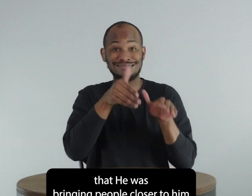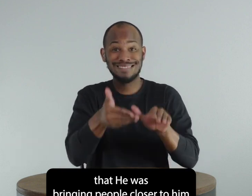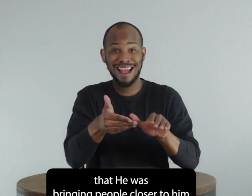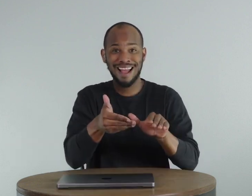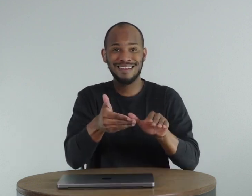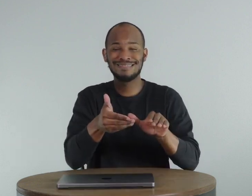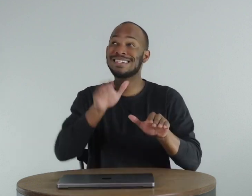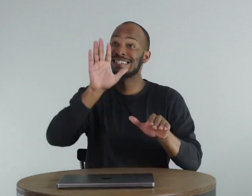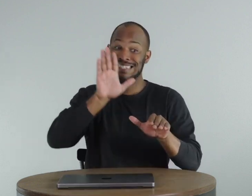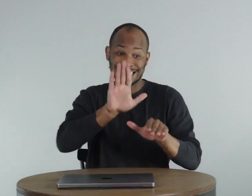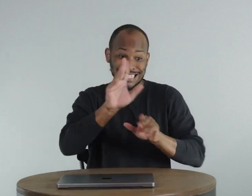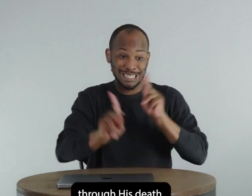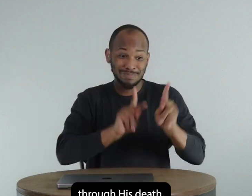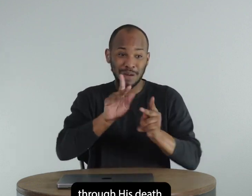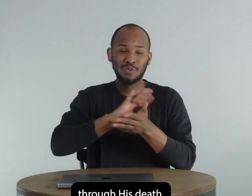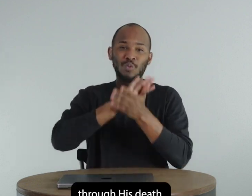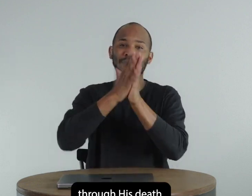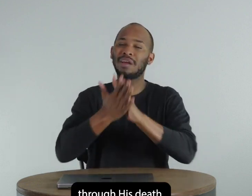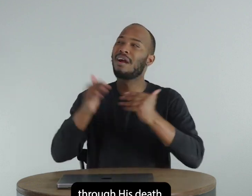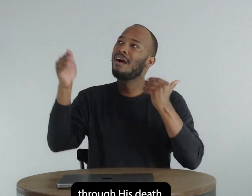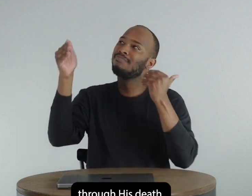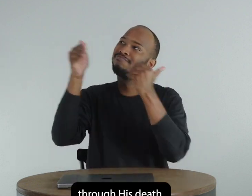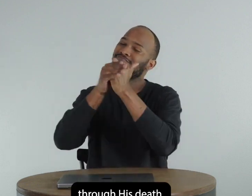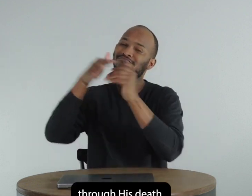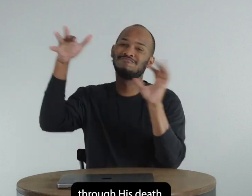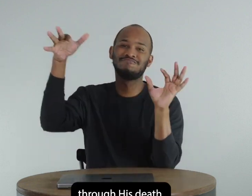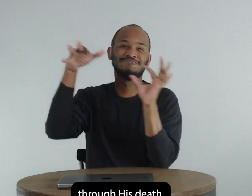him through his death.